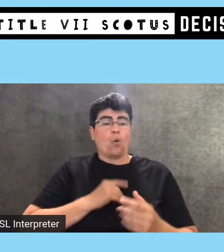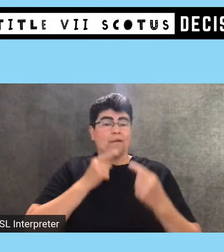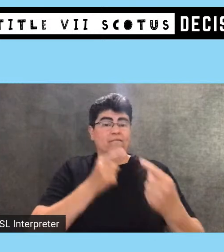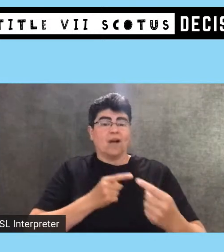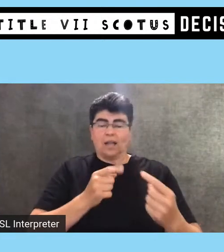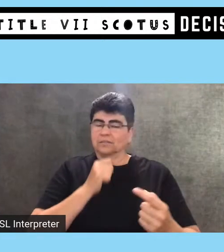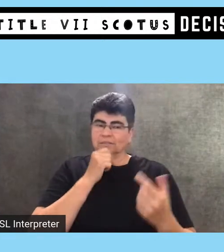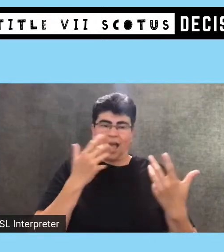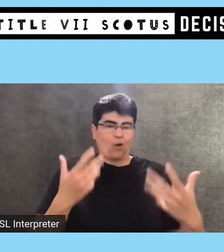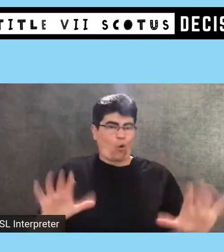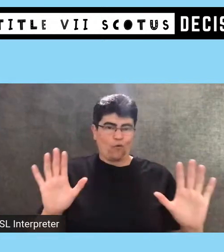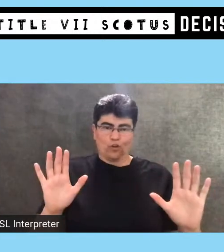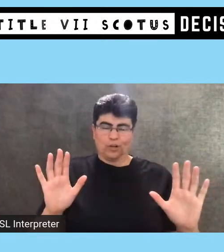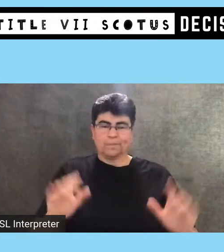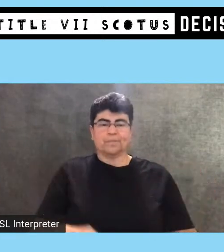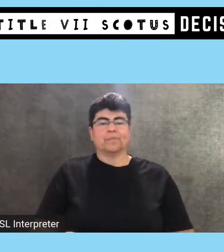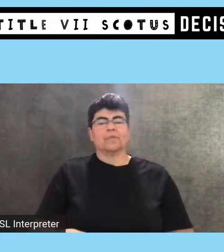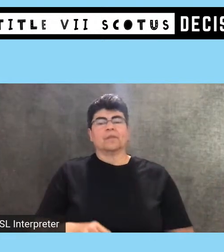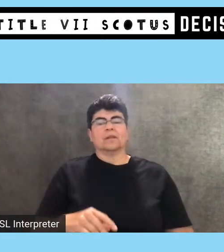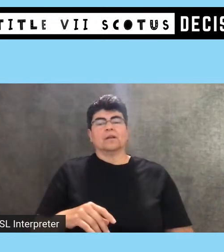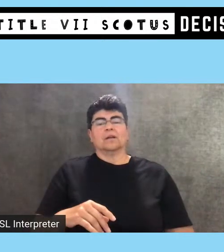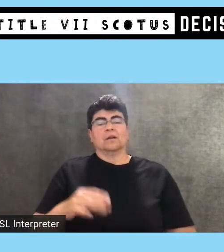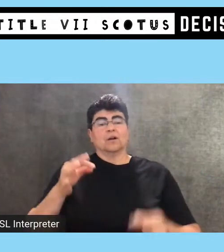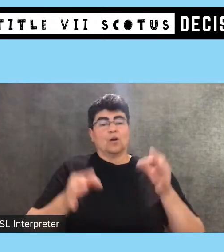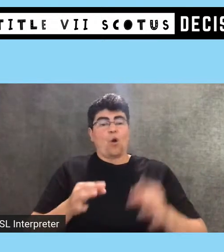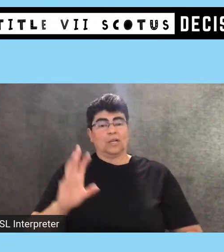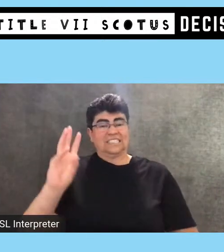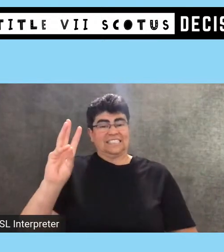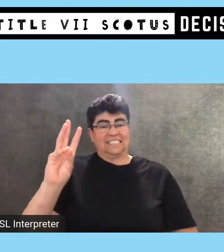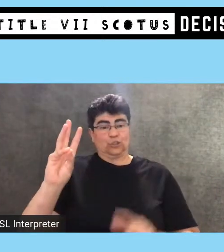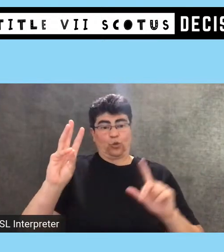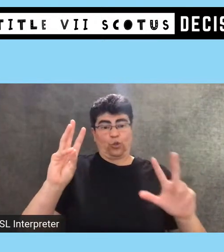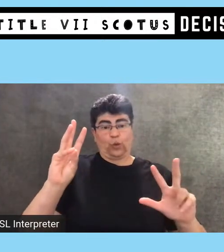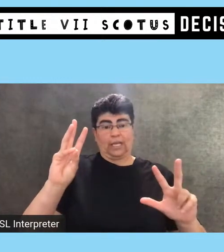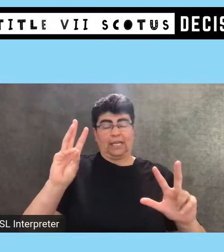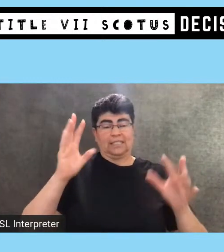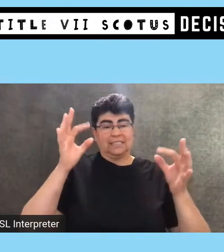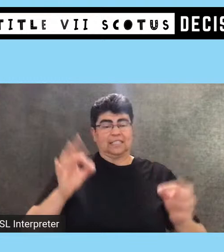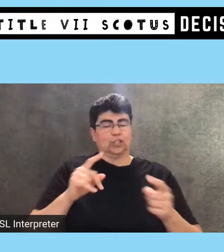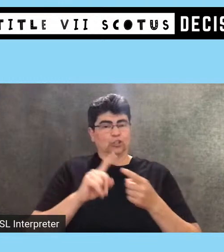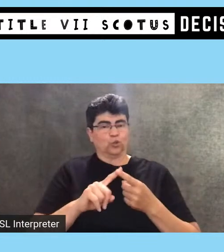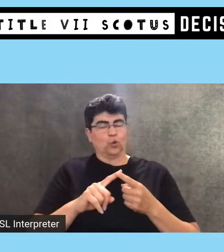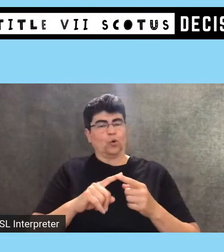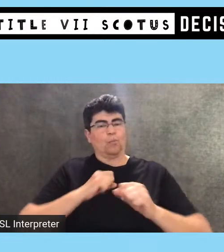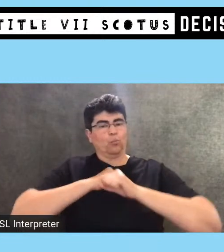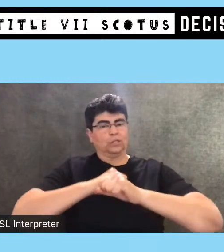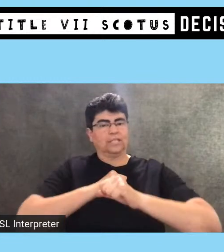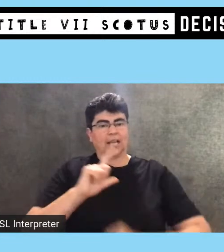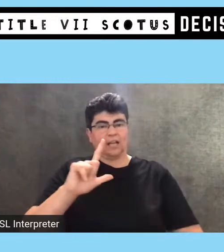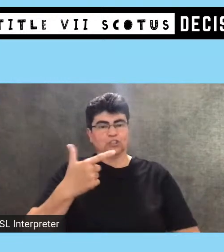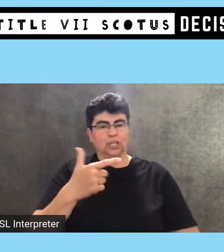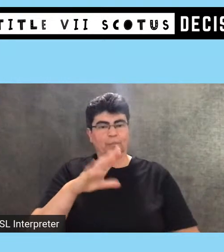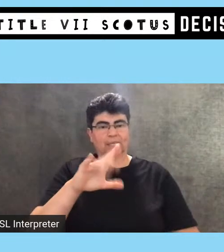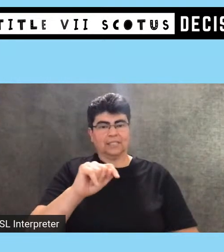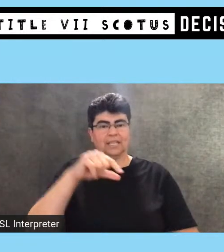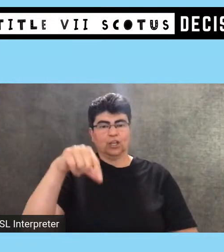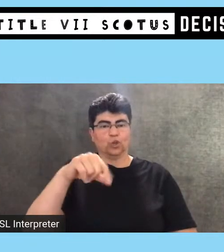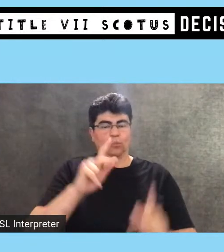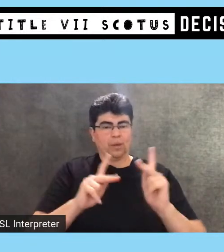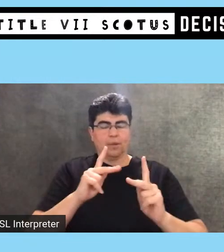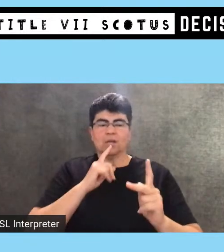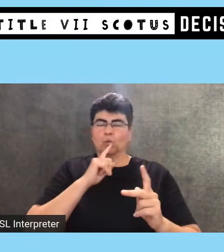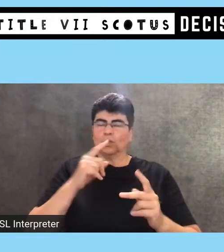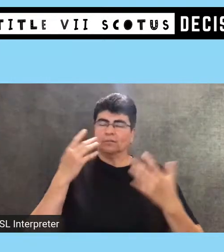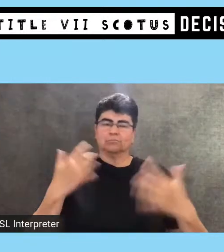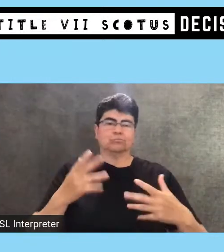over. The court's 6-3 decision to protect LGBTQ people in the workplace is a historic and